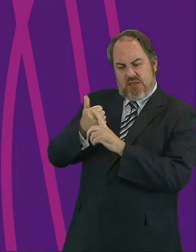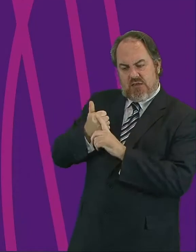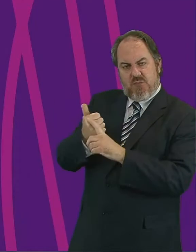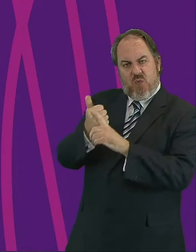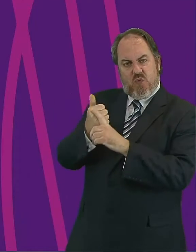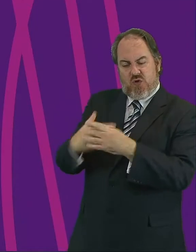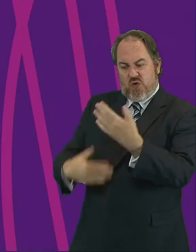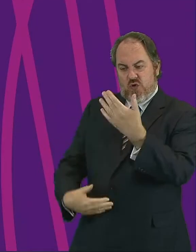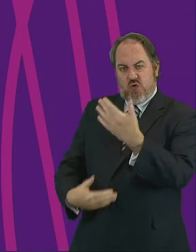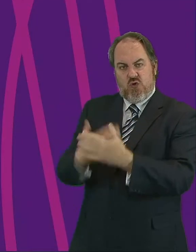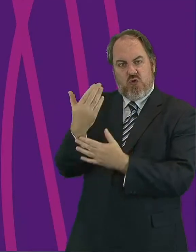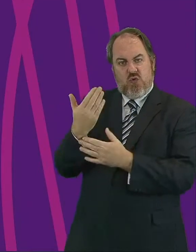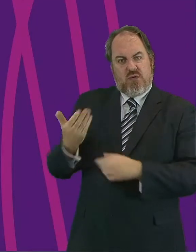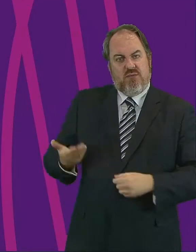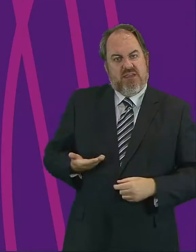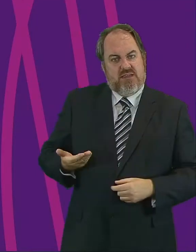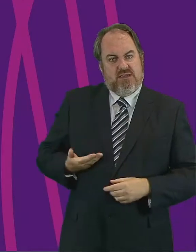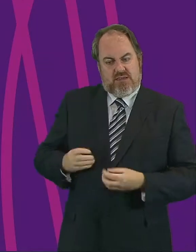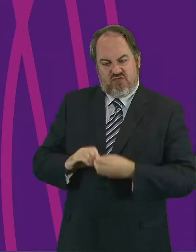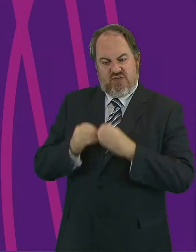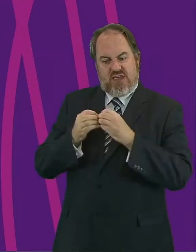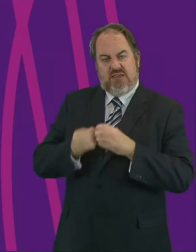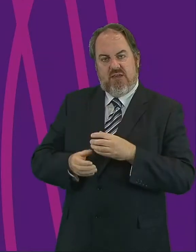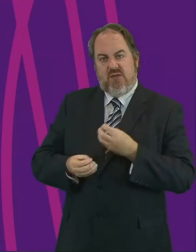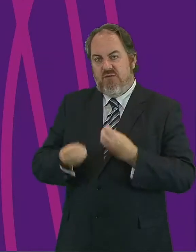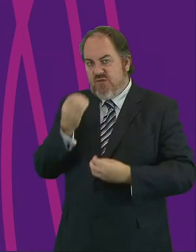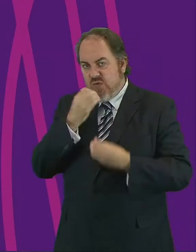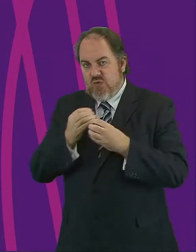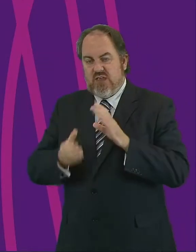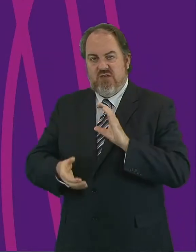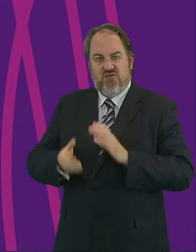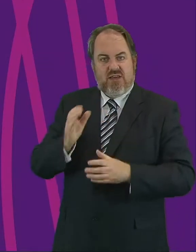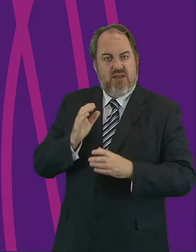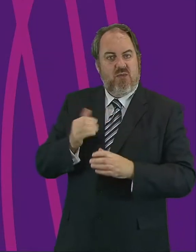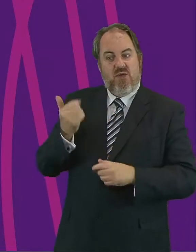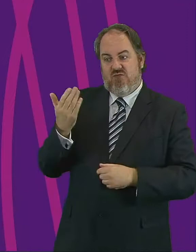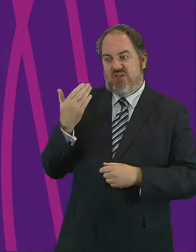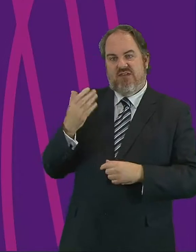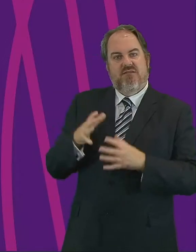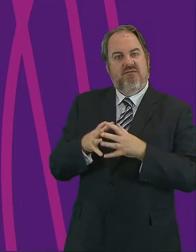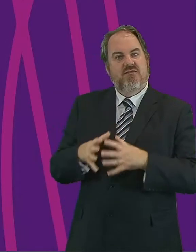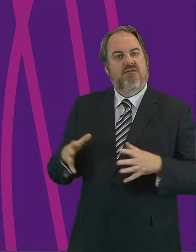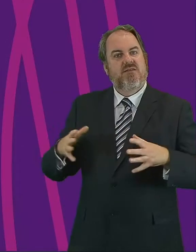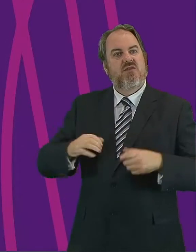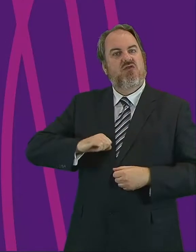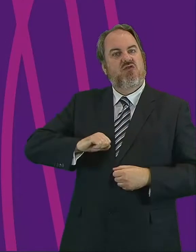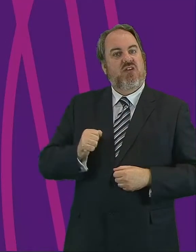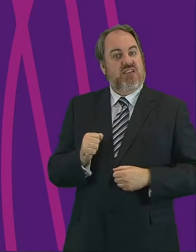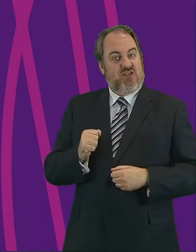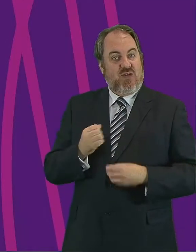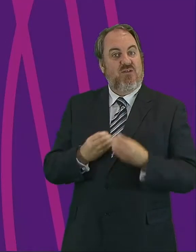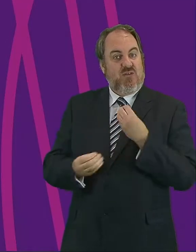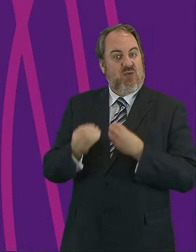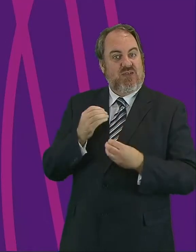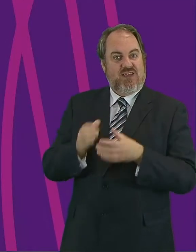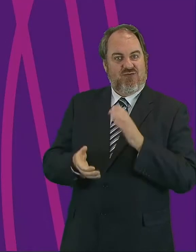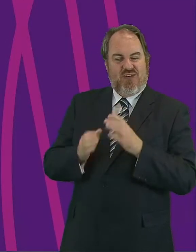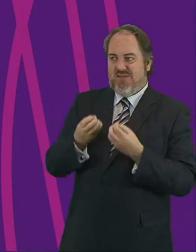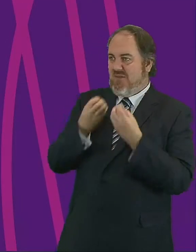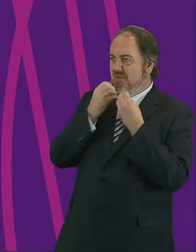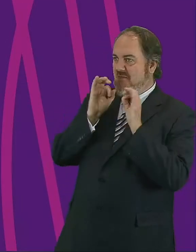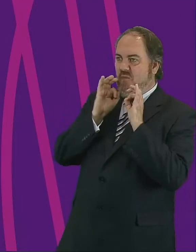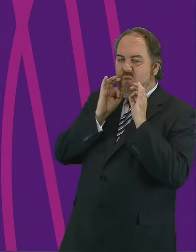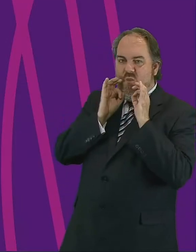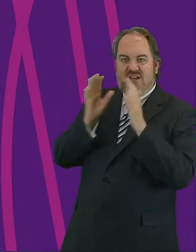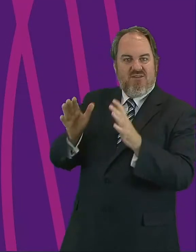the great successes in Scotland in the last 10 to 15 years has been the growth of Scottish food and drink. It has been wonderful, and we know many,